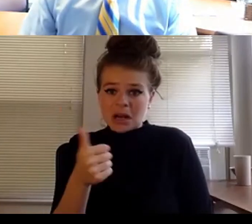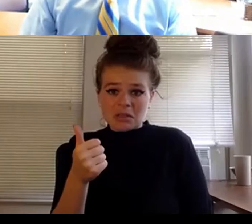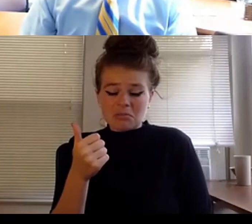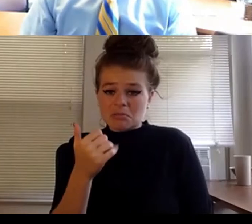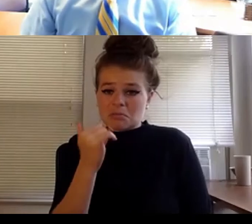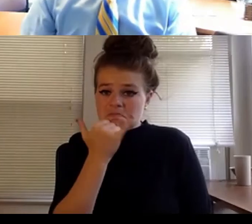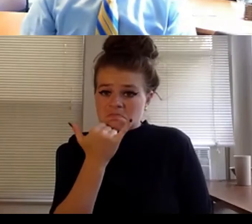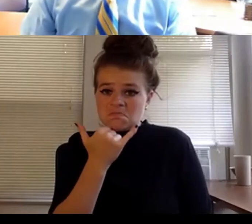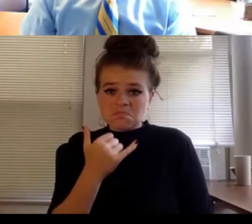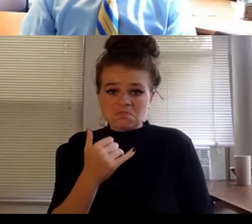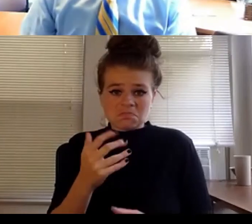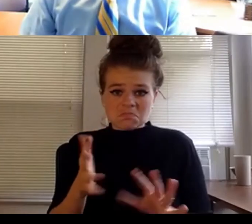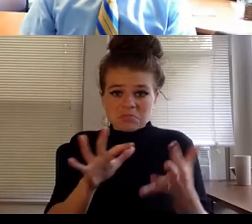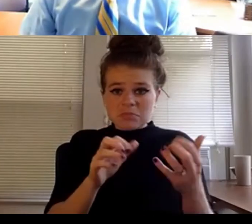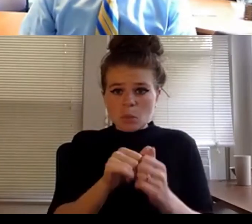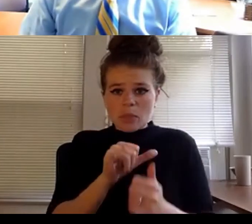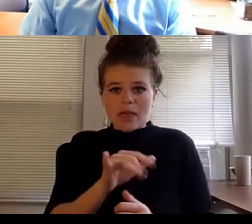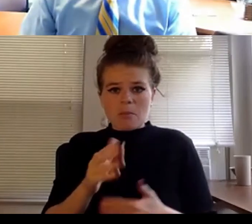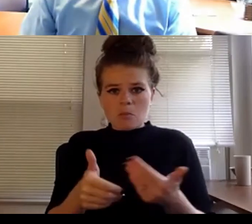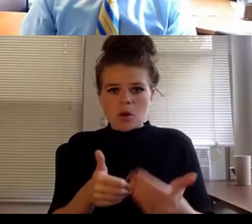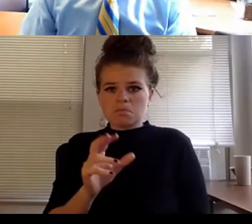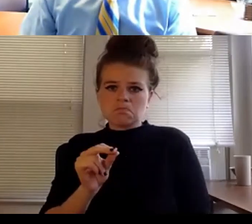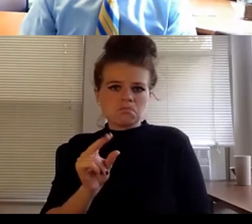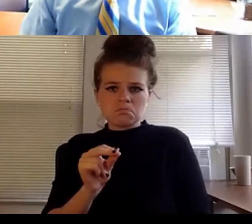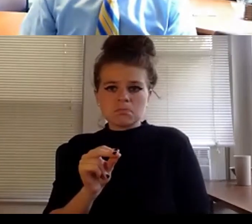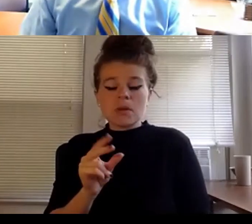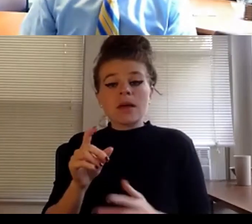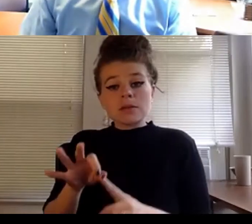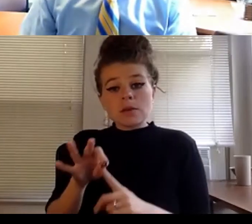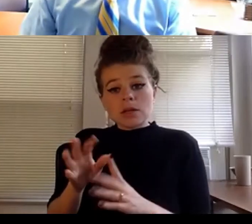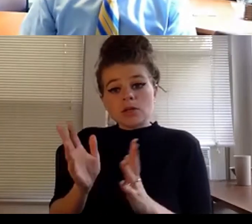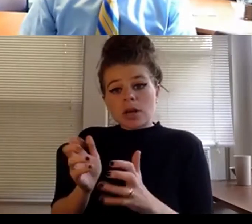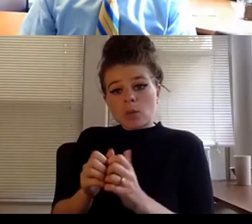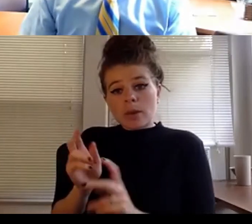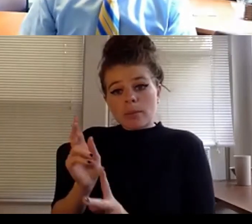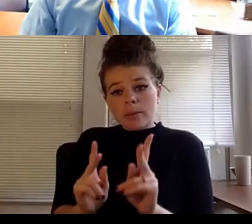And especially talking to people, and I do COVID vaccine